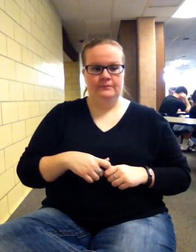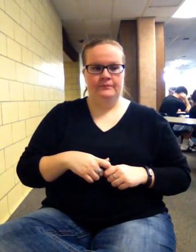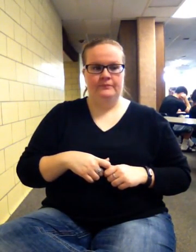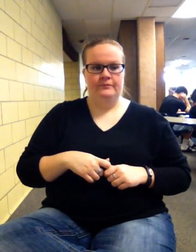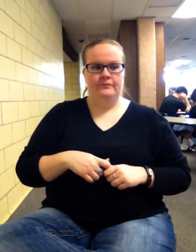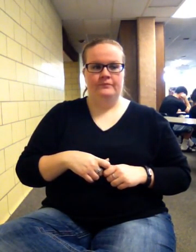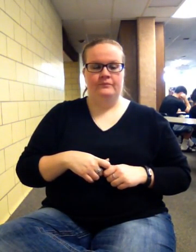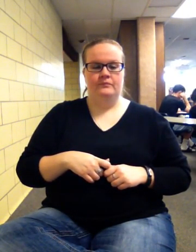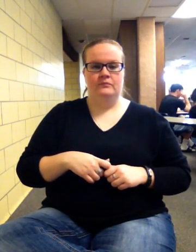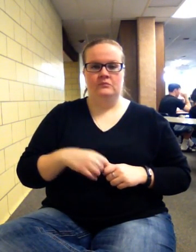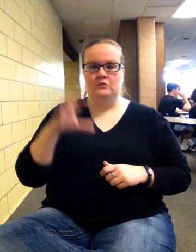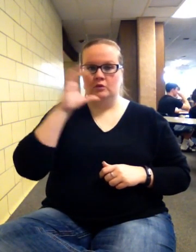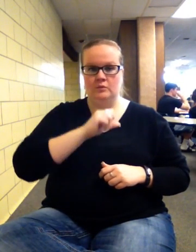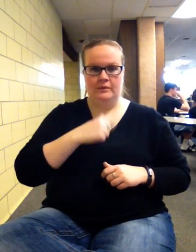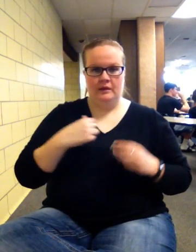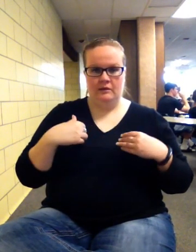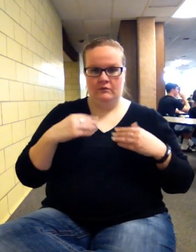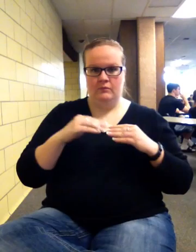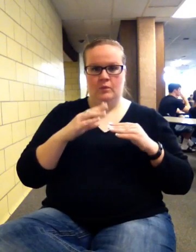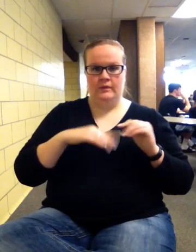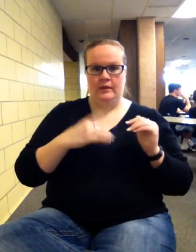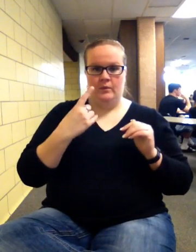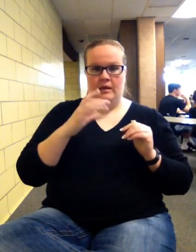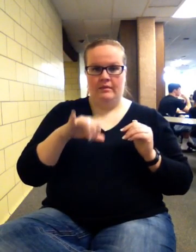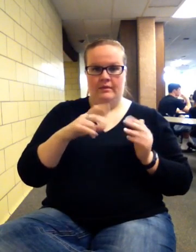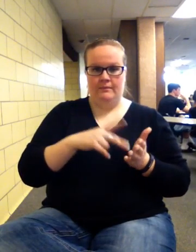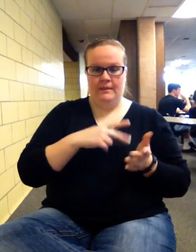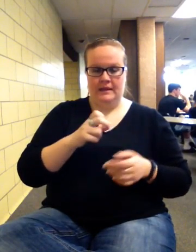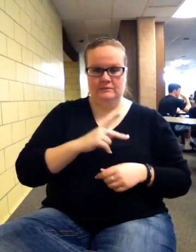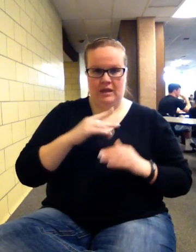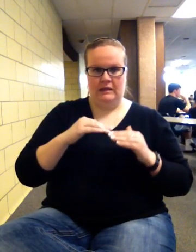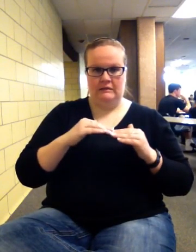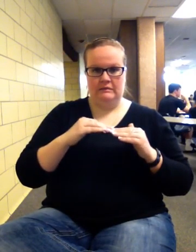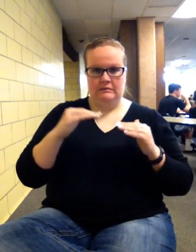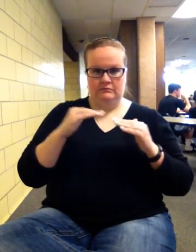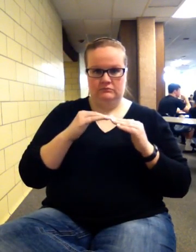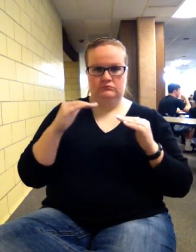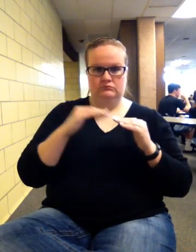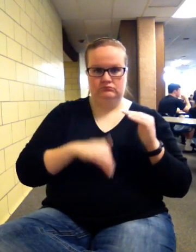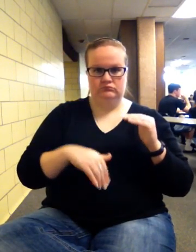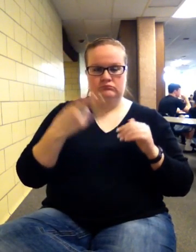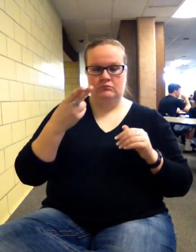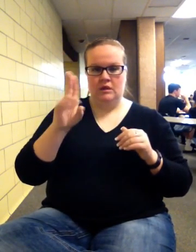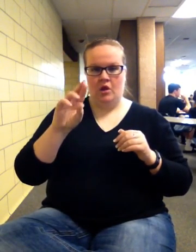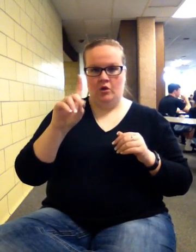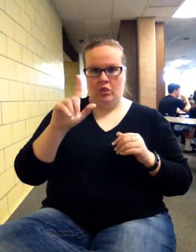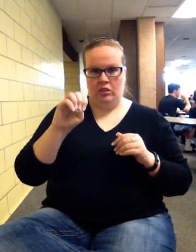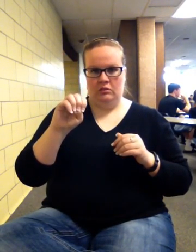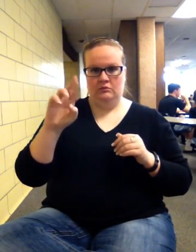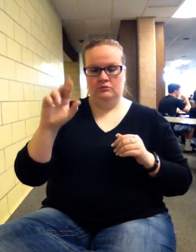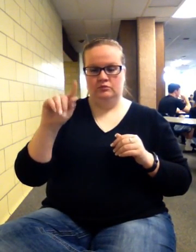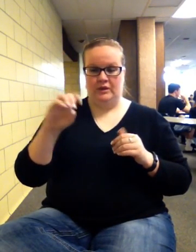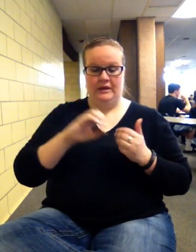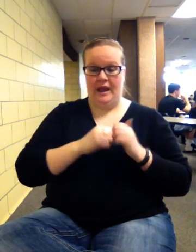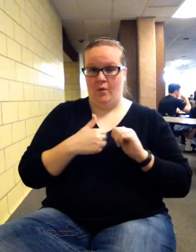So assuming that I've got more than one that would pay back in less than or equal to my hurdle rate, then the way that I would choose between the other